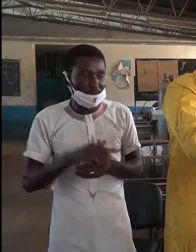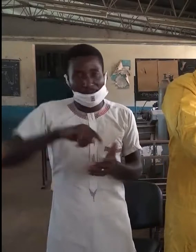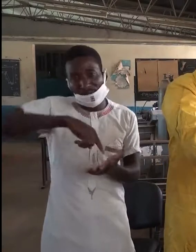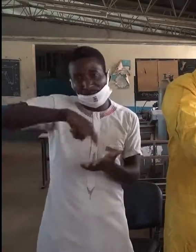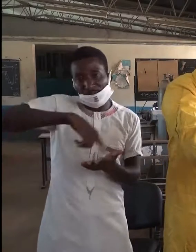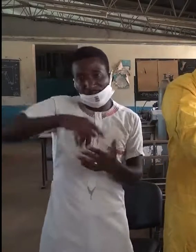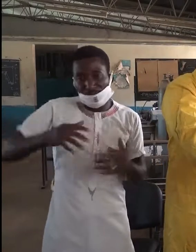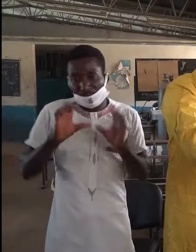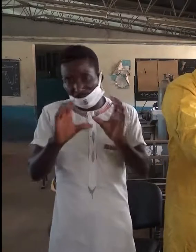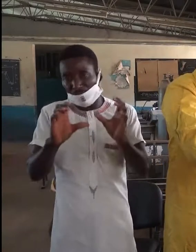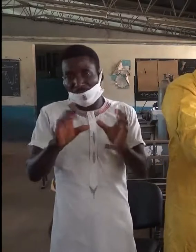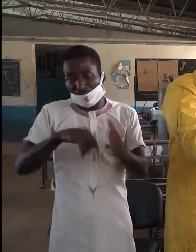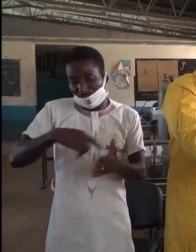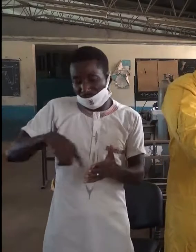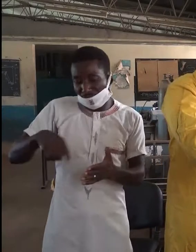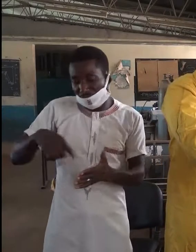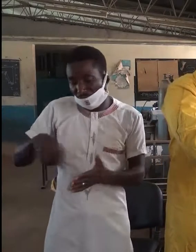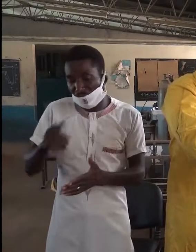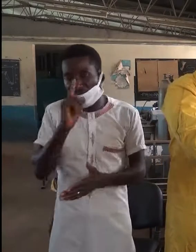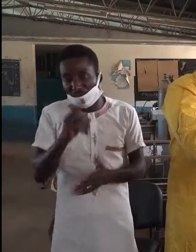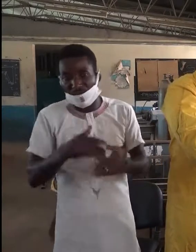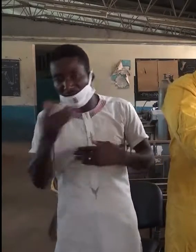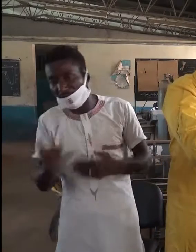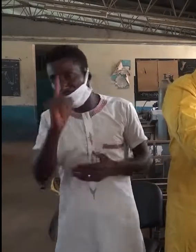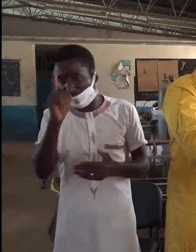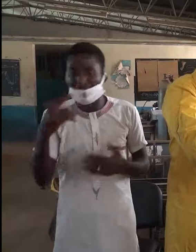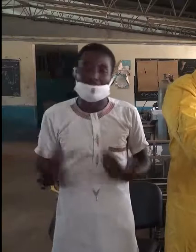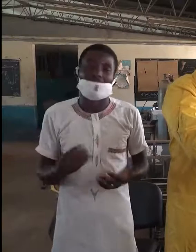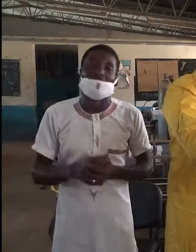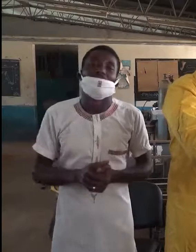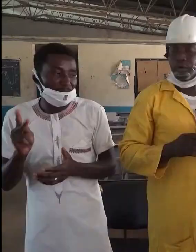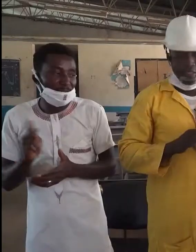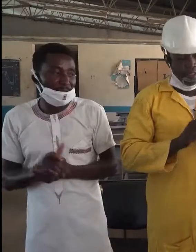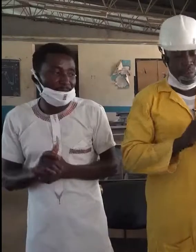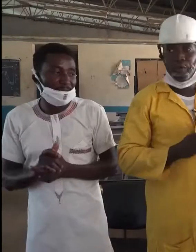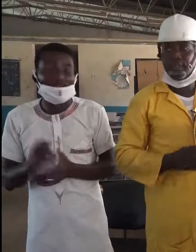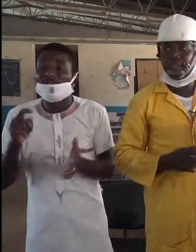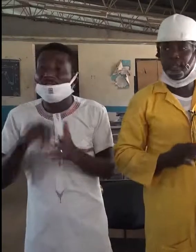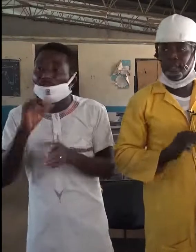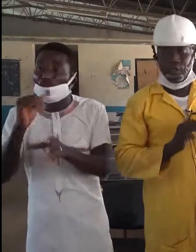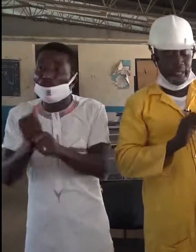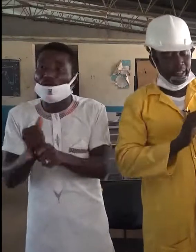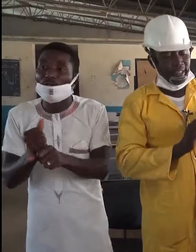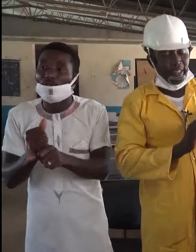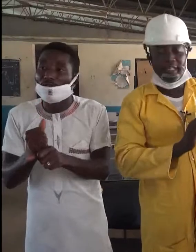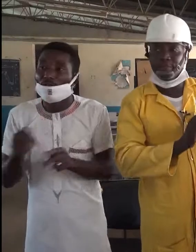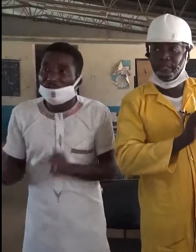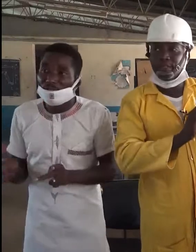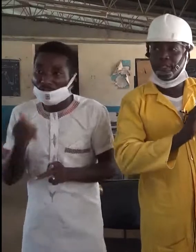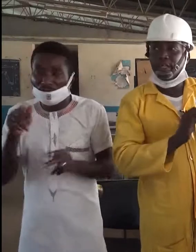That's how you continue to drill one after the other. Okay, this is the workpiece. You can